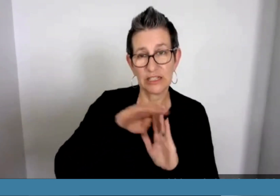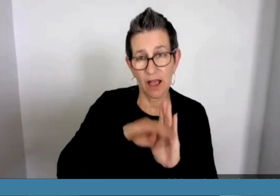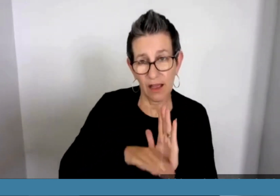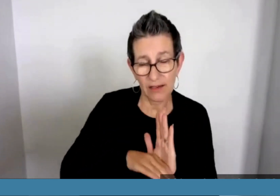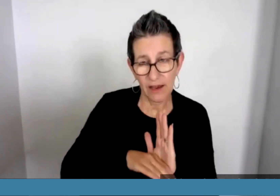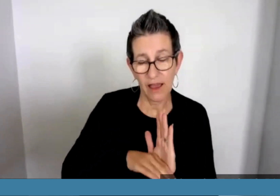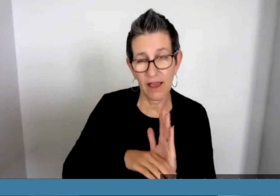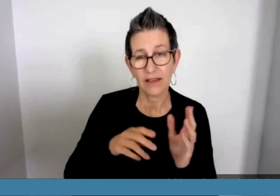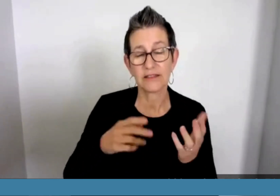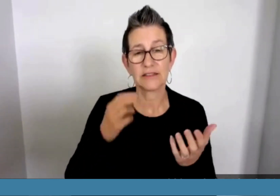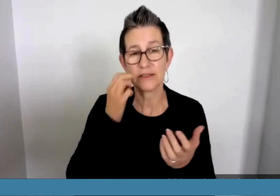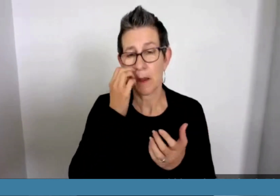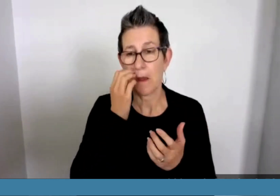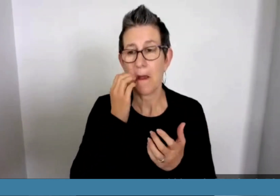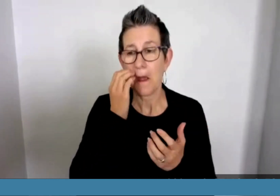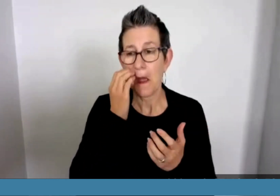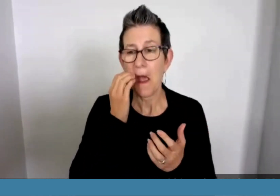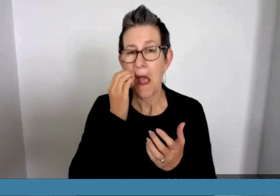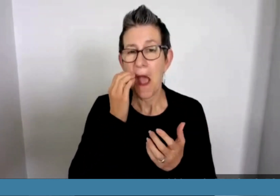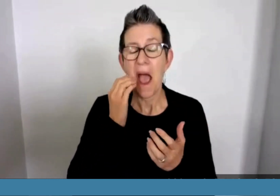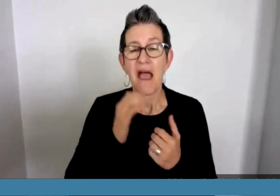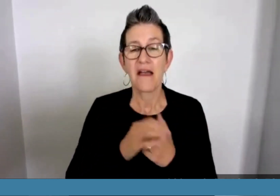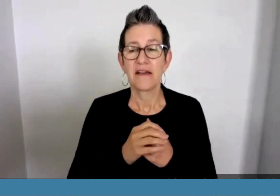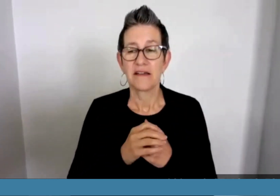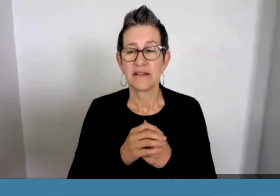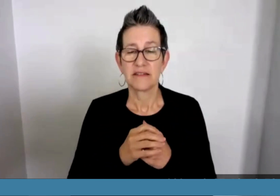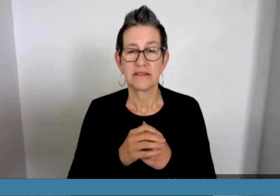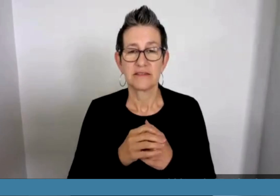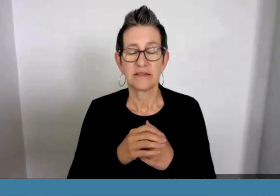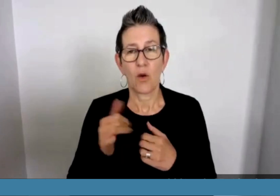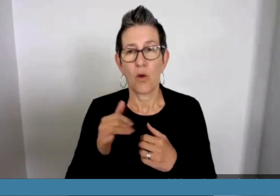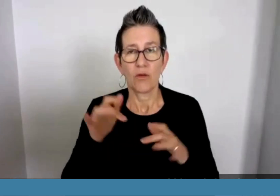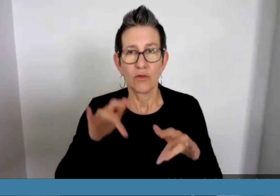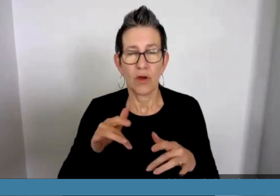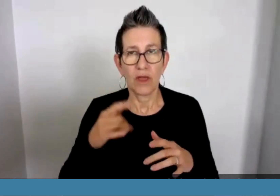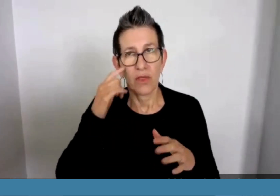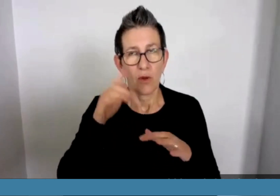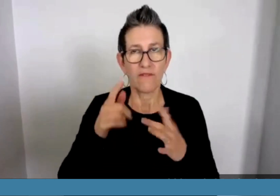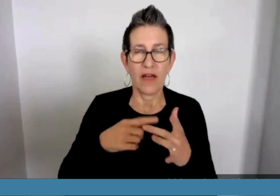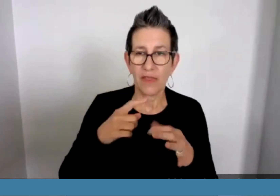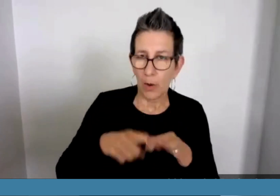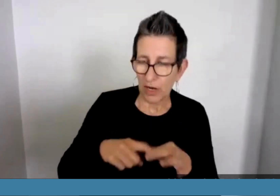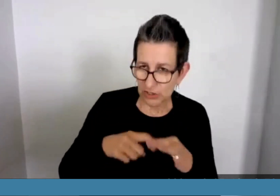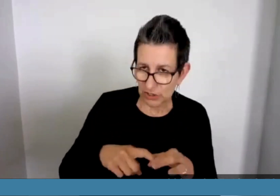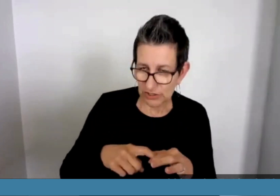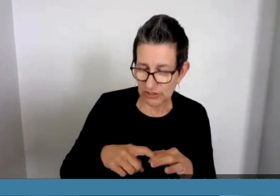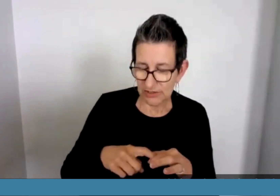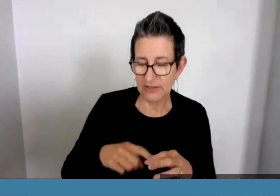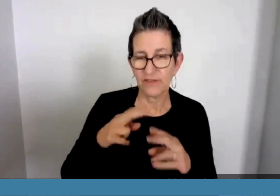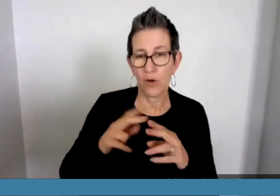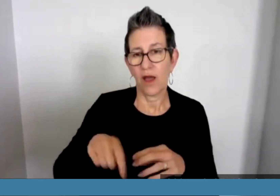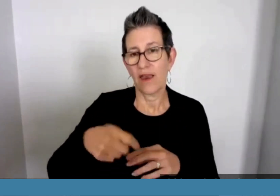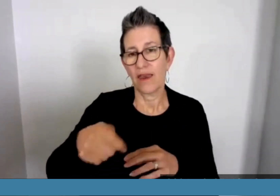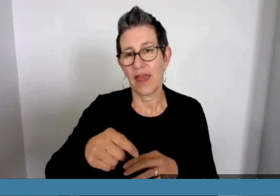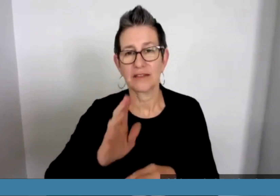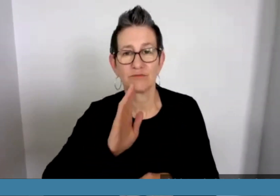our upcoming drop-in sessions. As Sue has already mentioned, we do have a suite